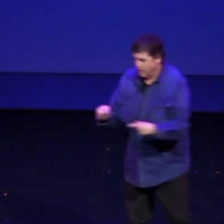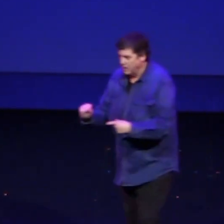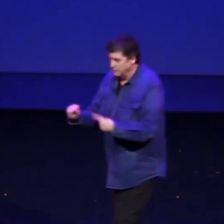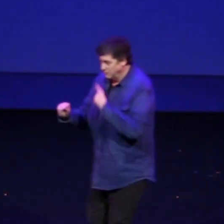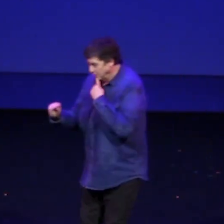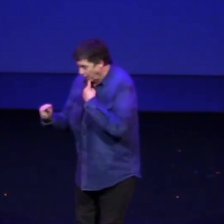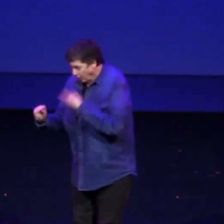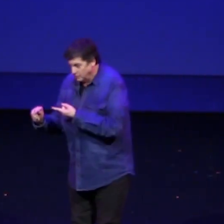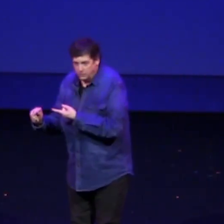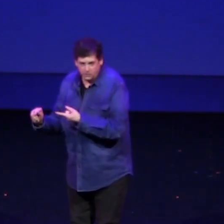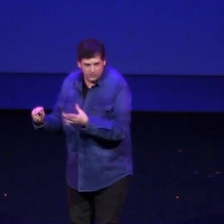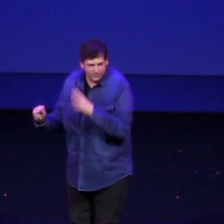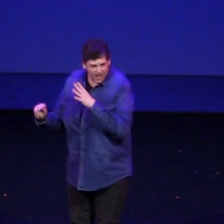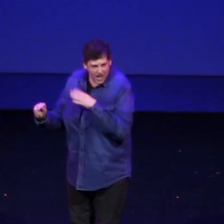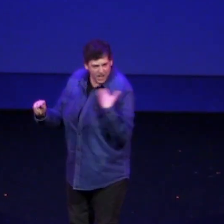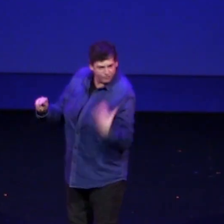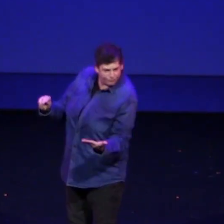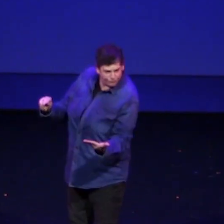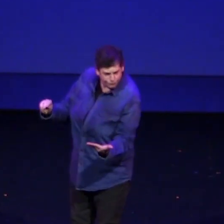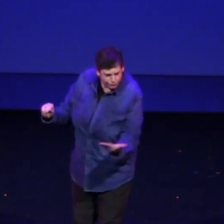again. Are you serious?